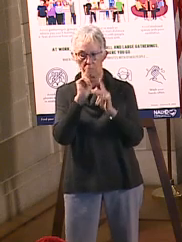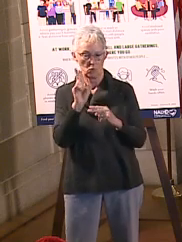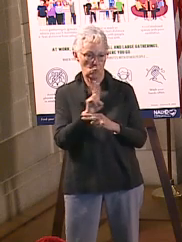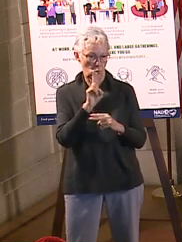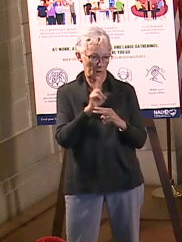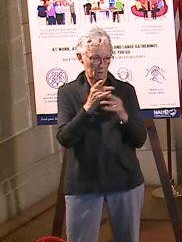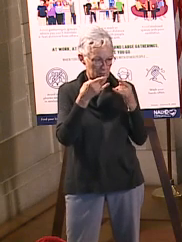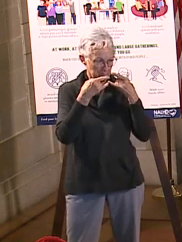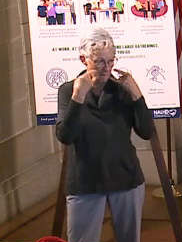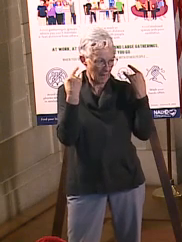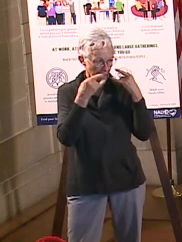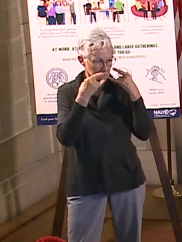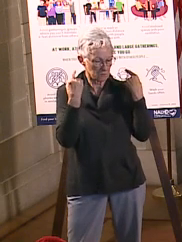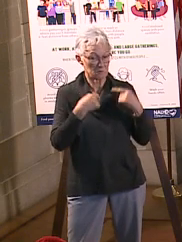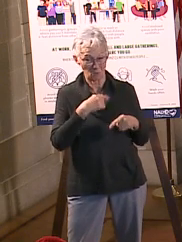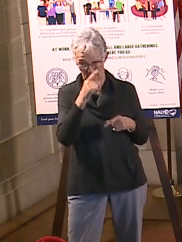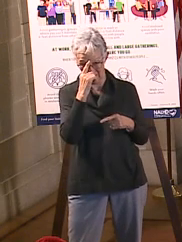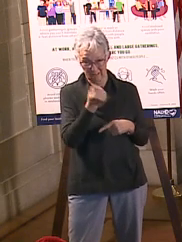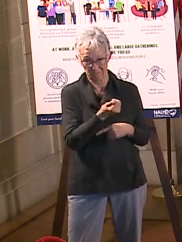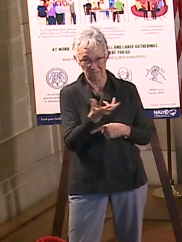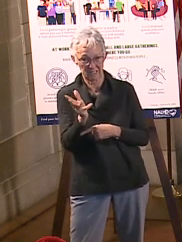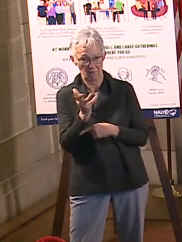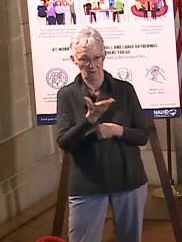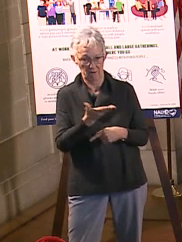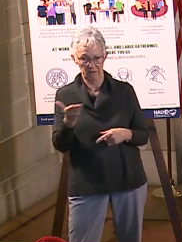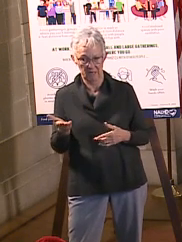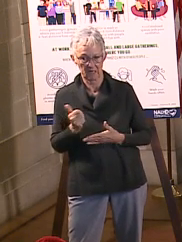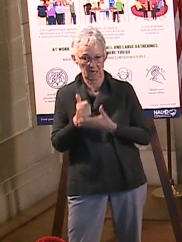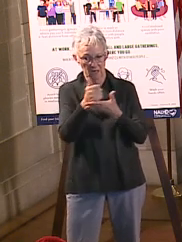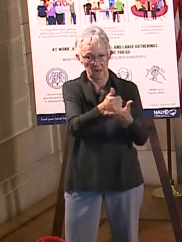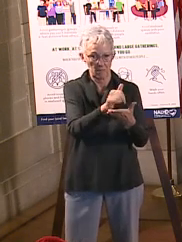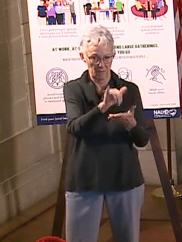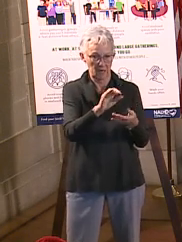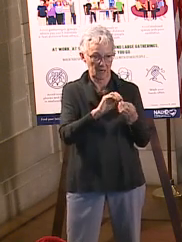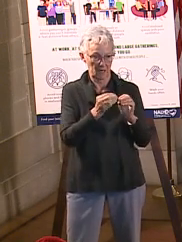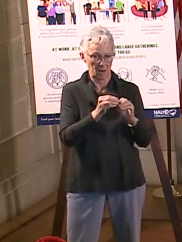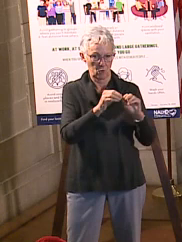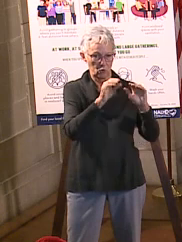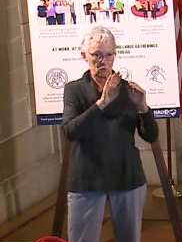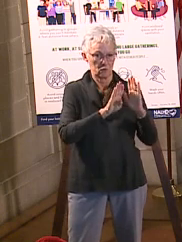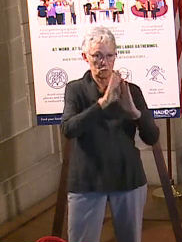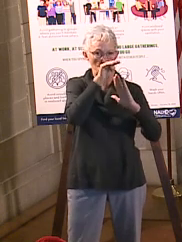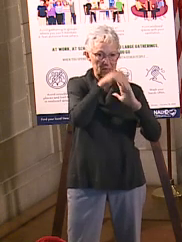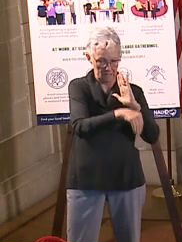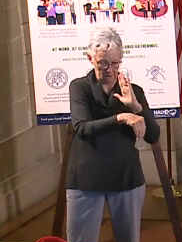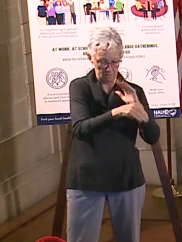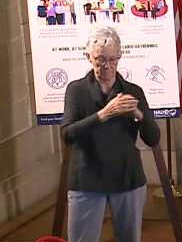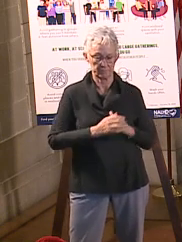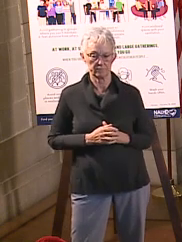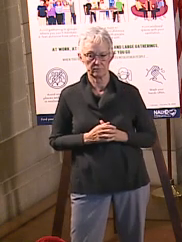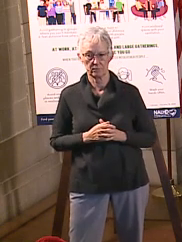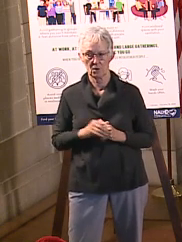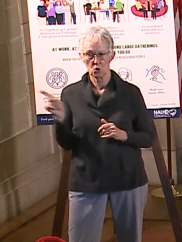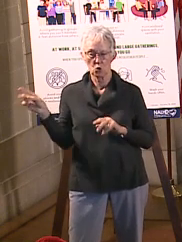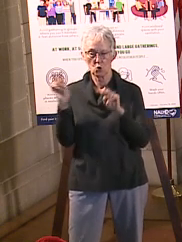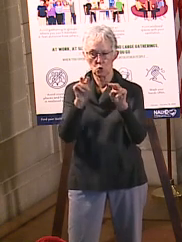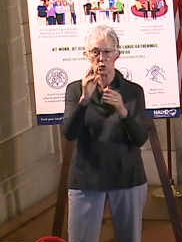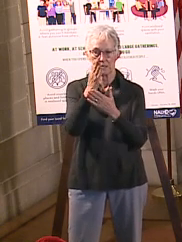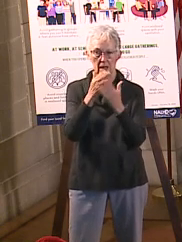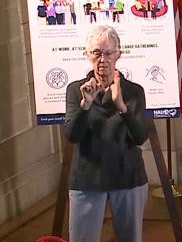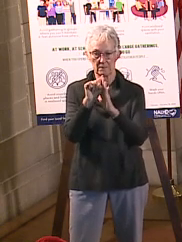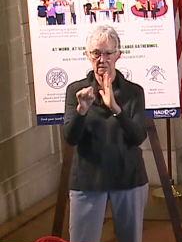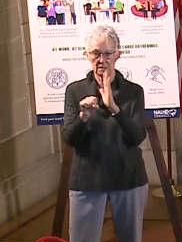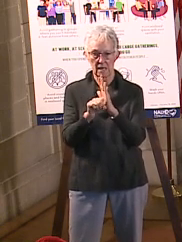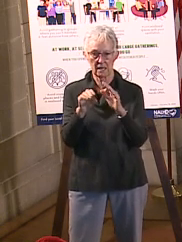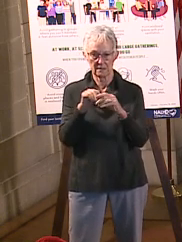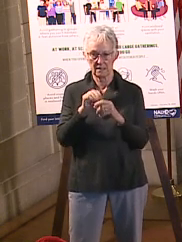right now that are helping slow that down. And then also, I think if you just look across the upper Midwest, we saw those states that had been seeing cases